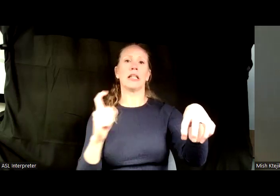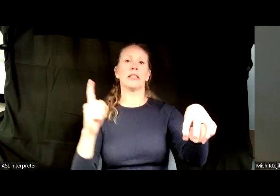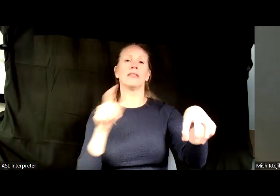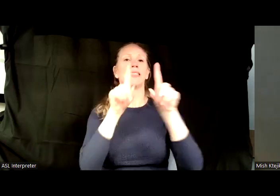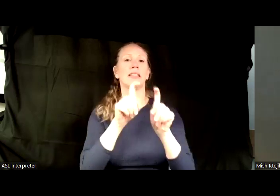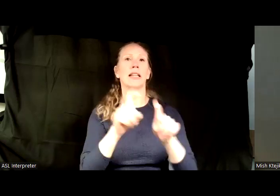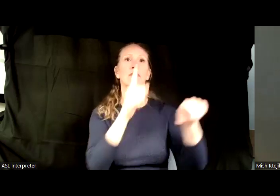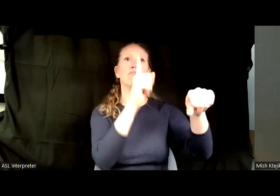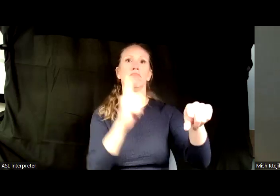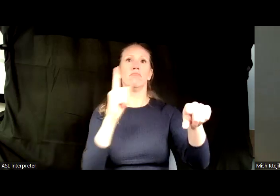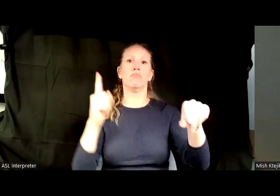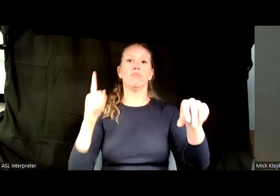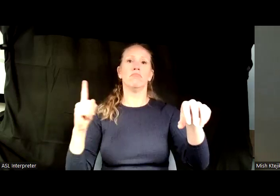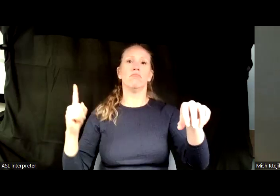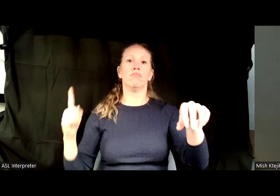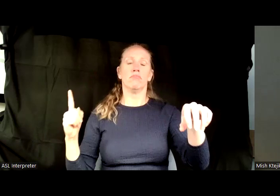This.